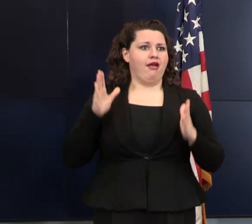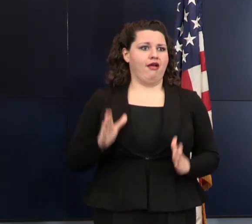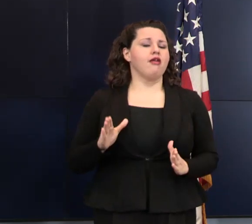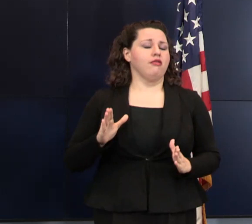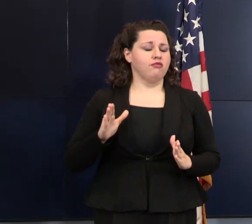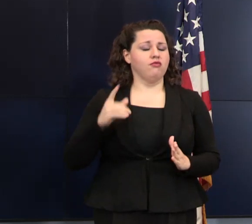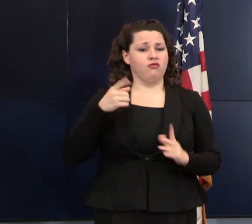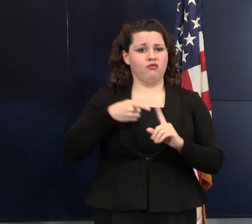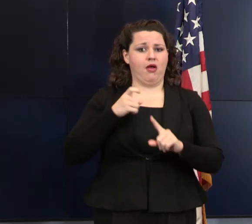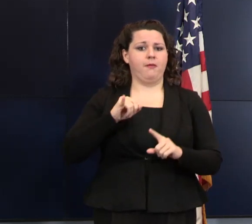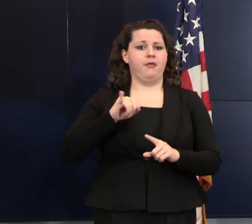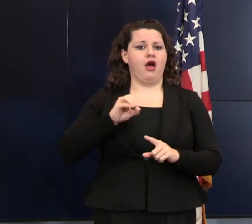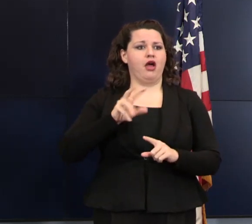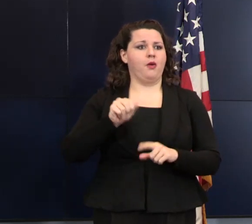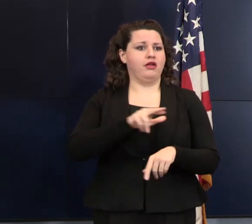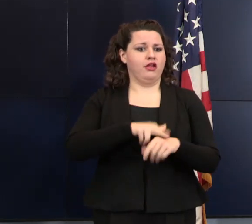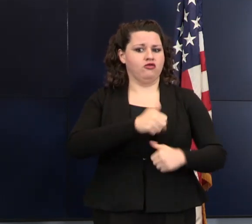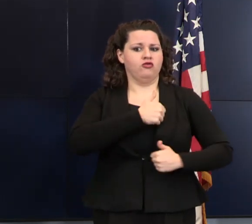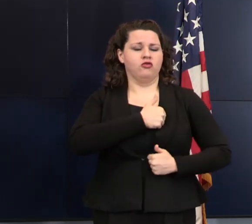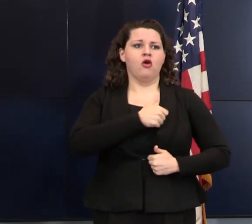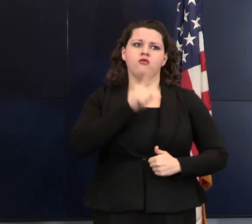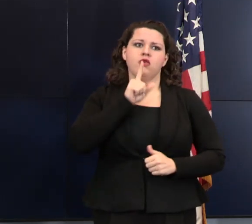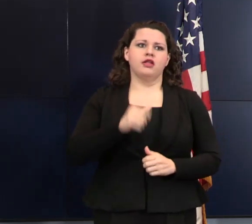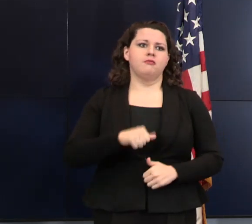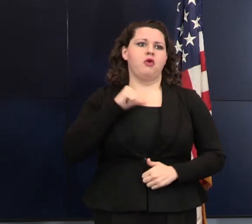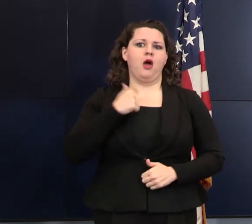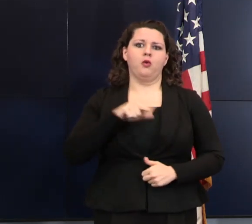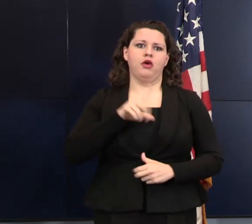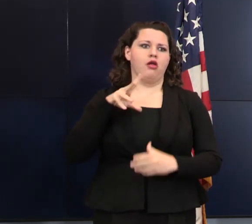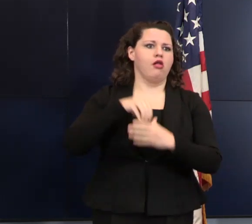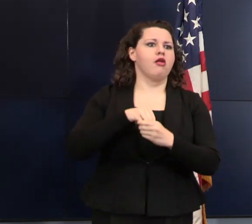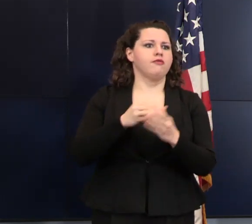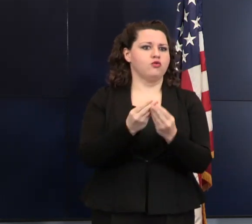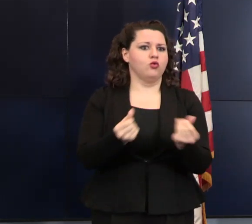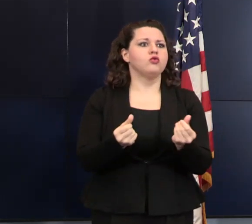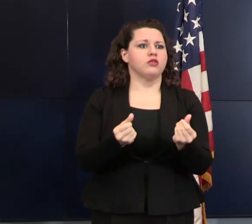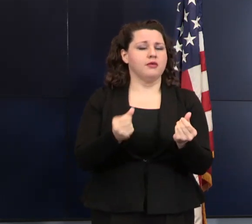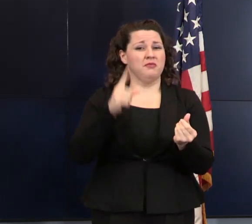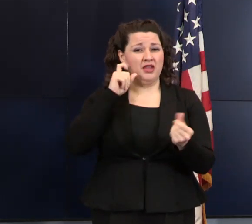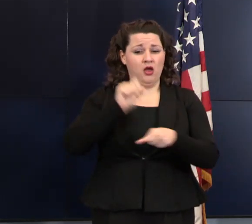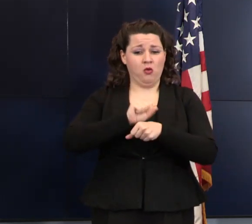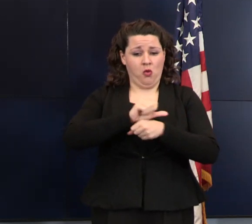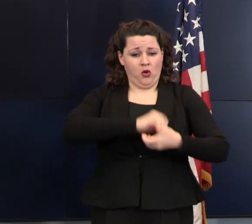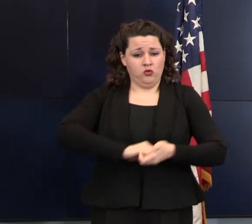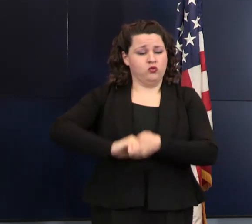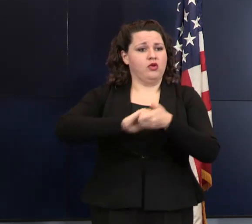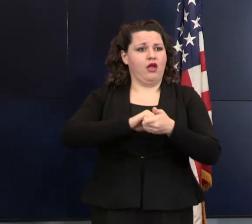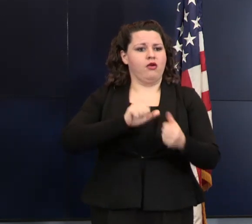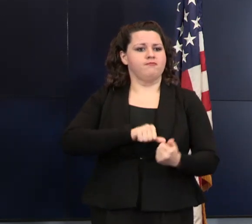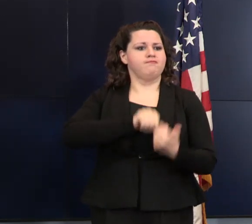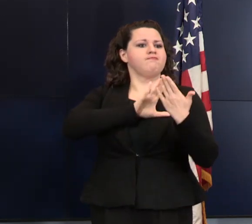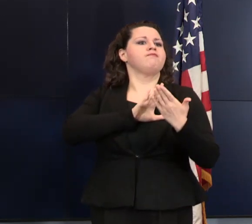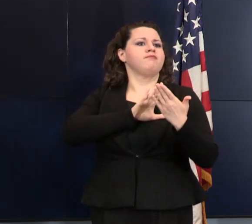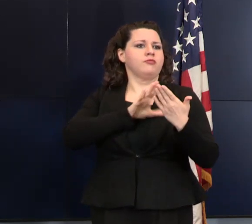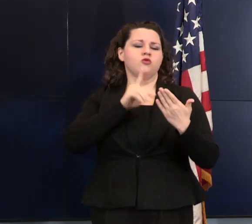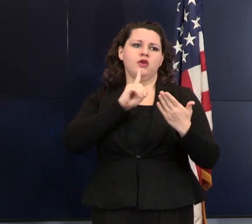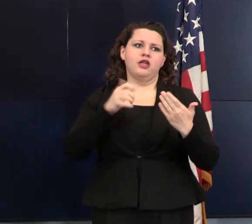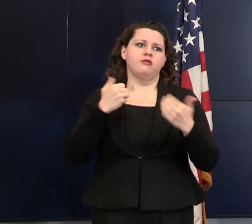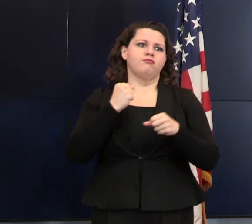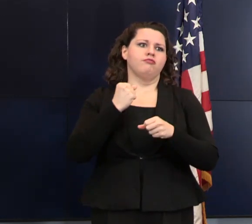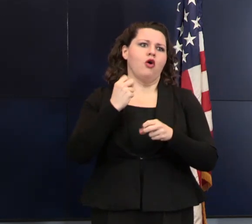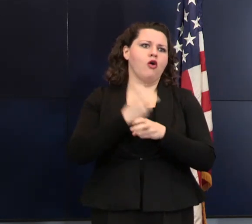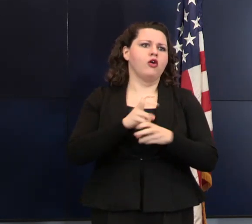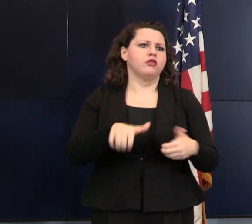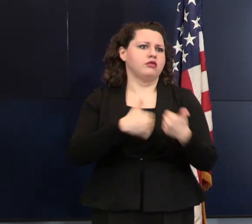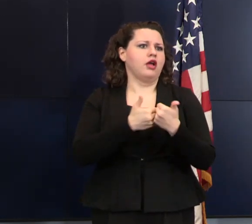part of the solution as we all work together during this unprecedented challenge facing Iowa and our nation. We currently